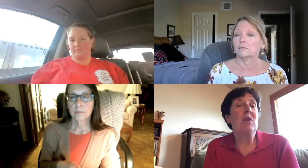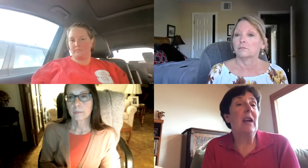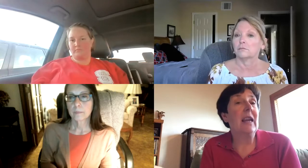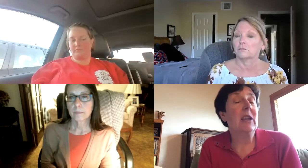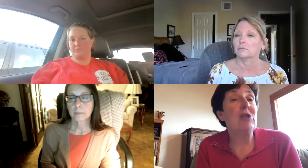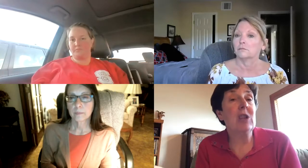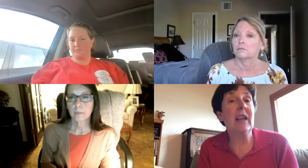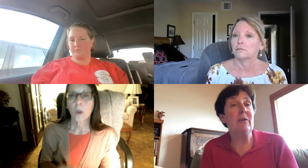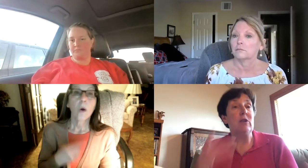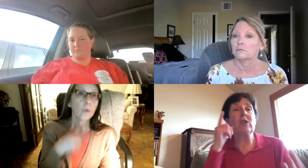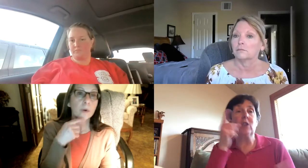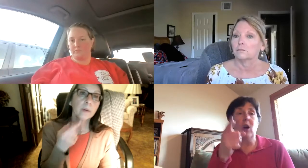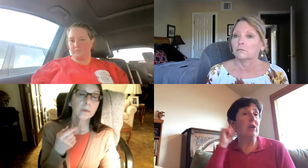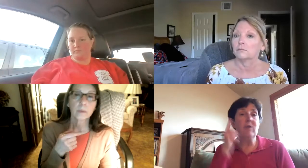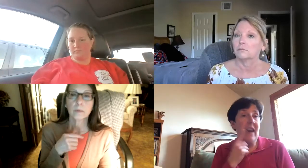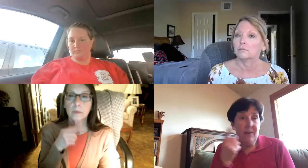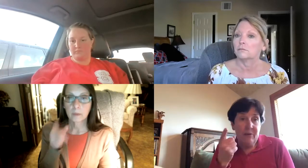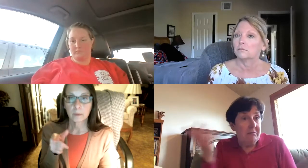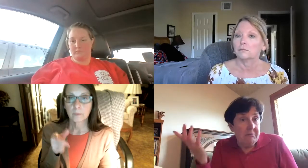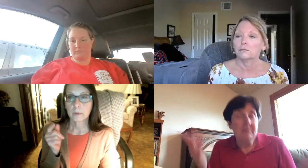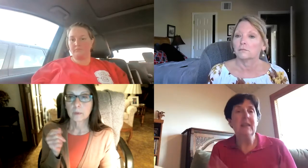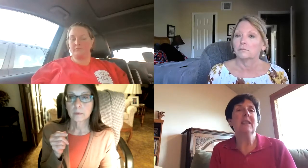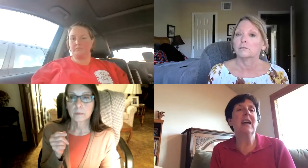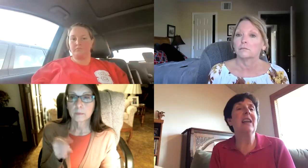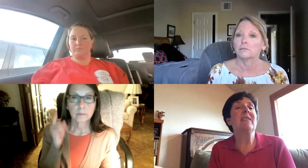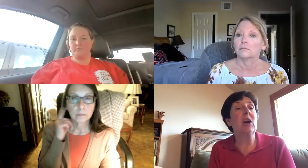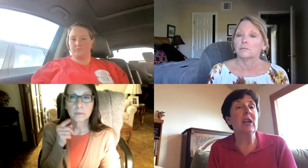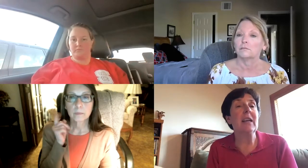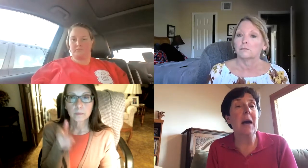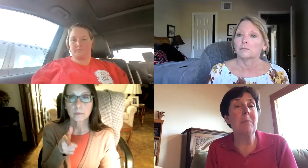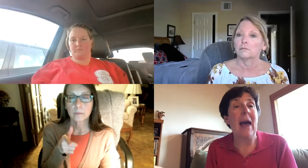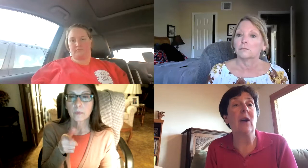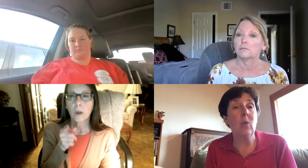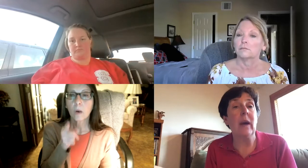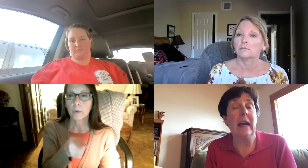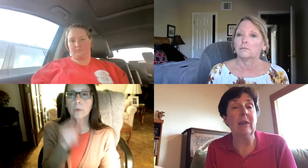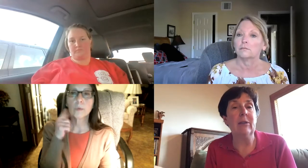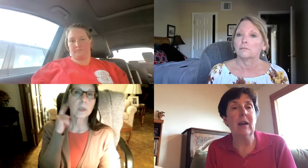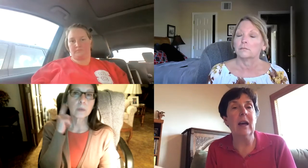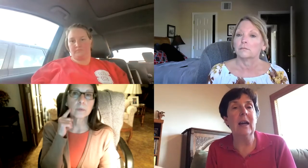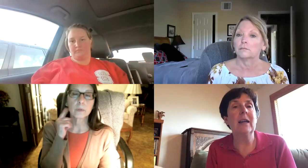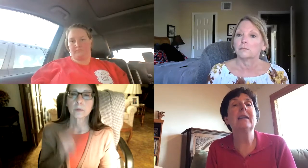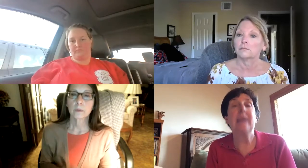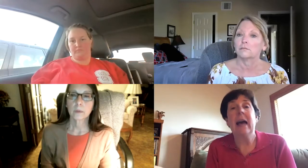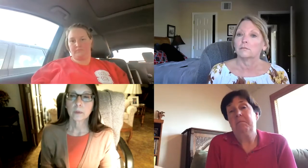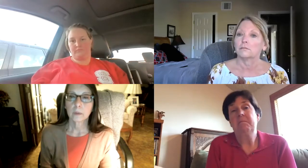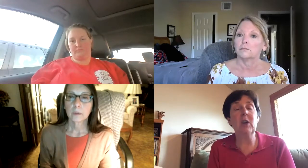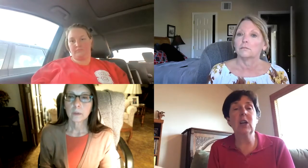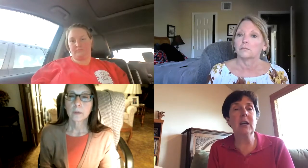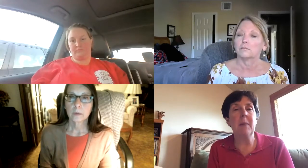So usually if you just go, you deaf, then they're going to come back with,